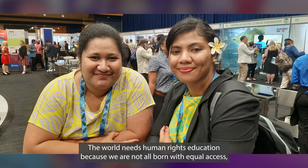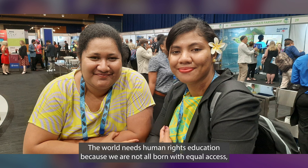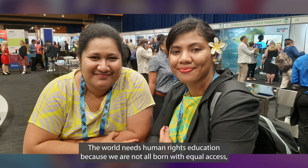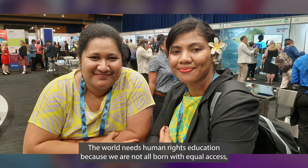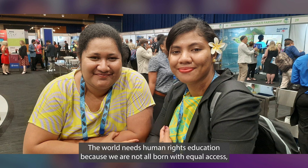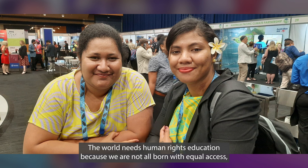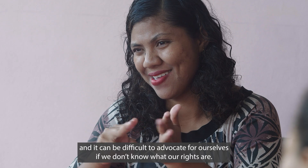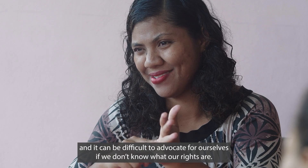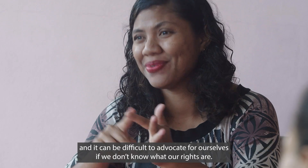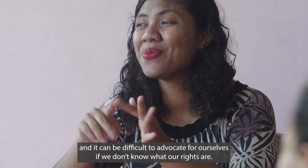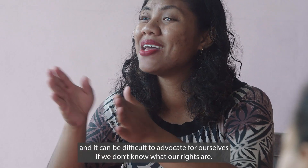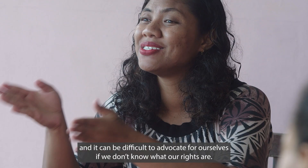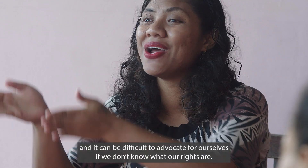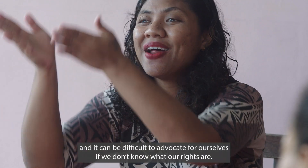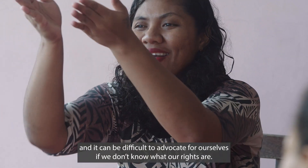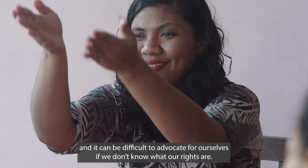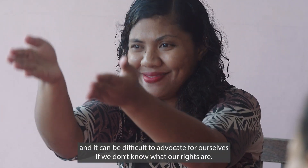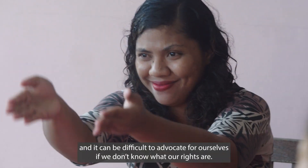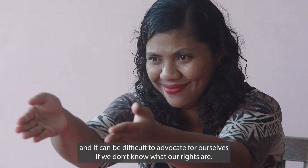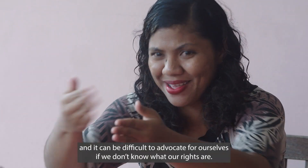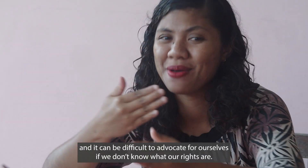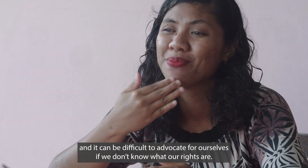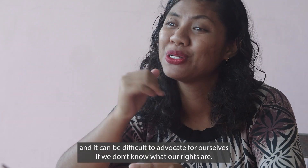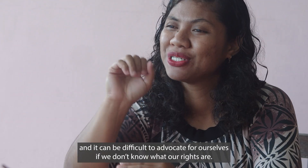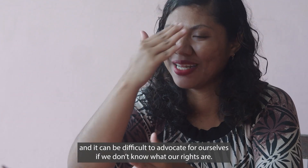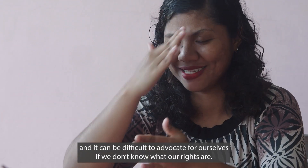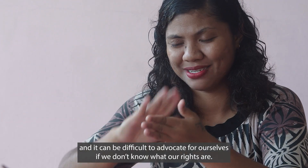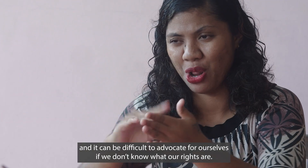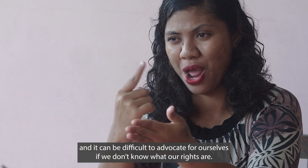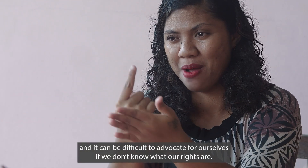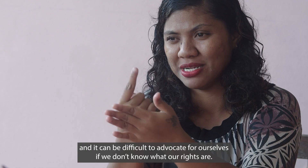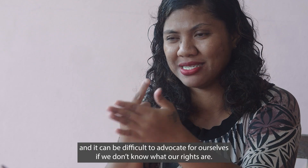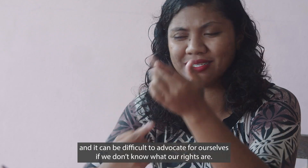access. And it can be difficult to advocate for ourselves if we don't know what our rights are.